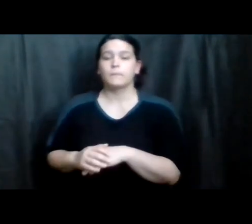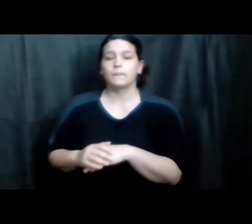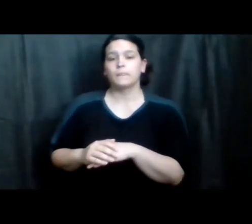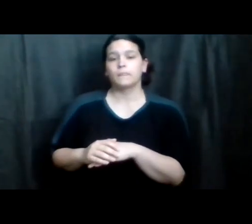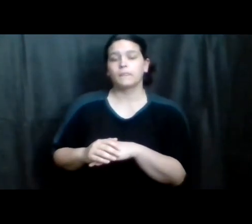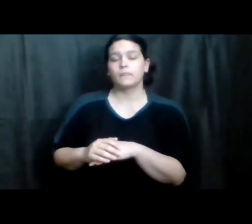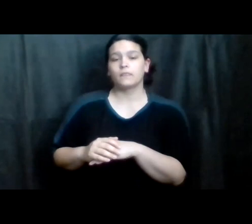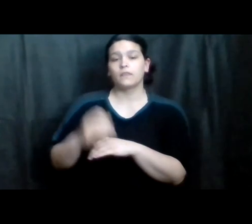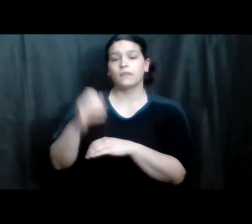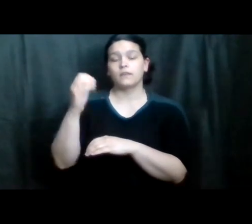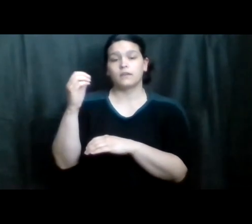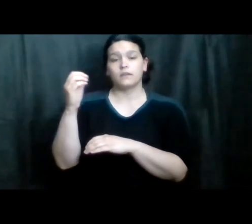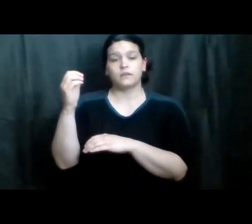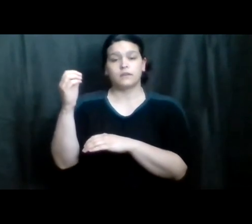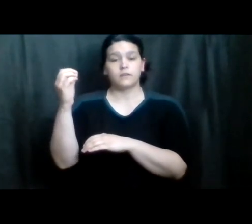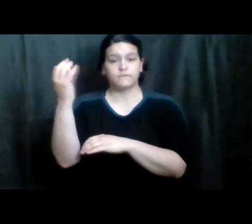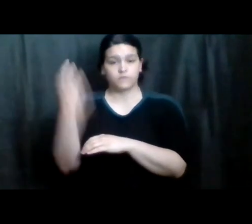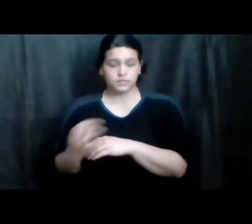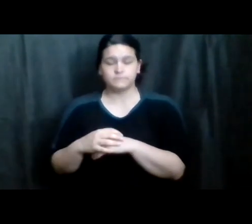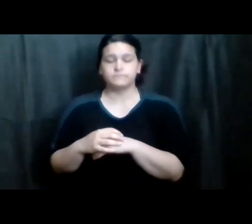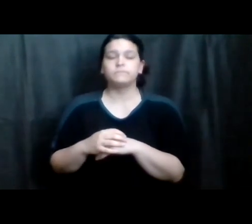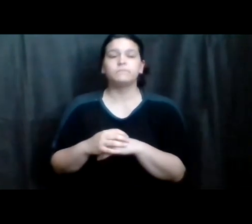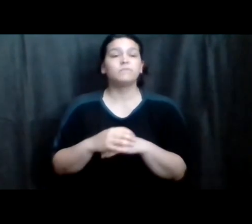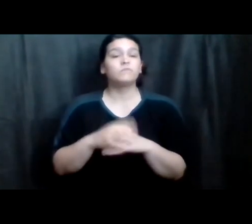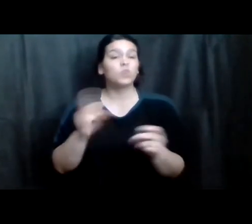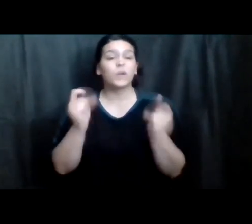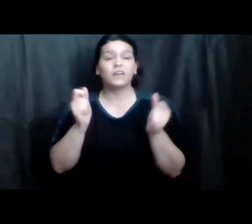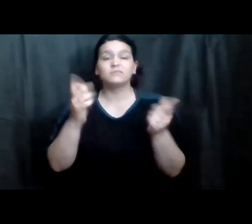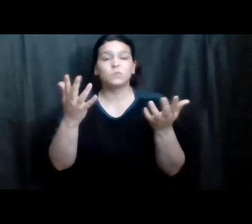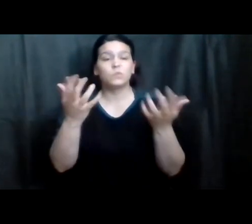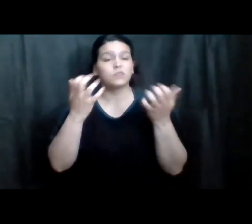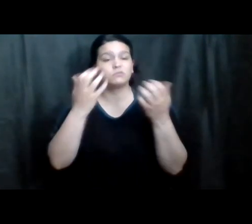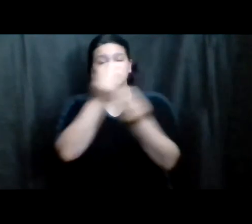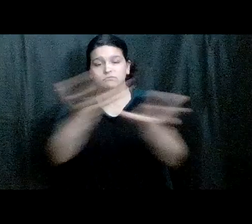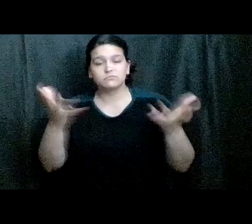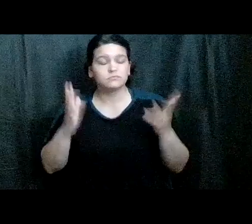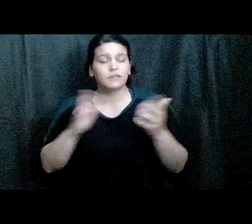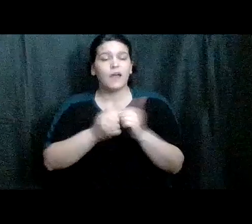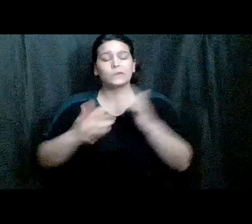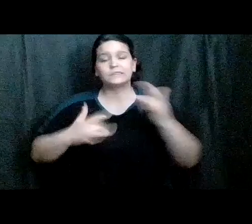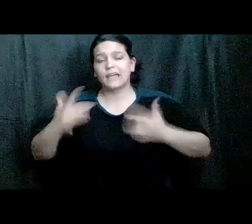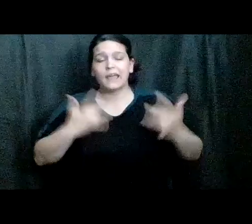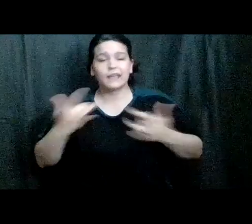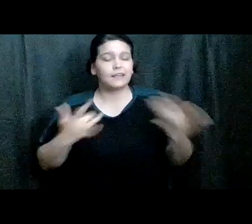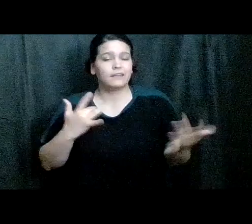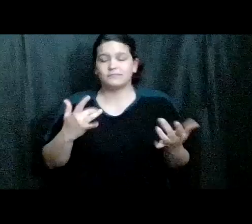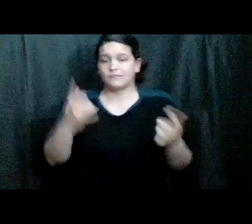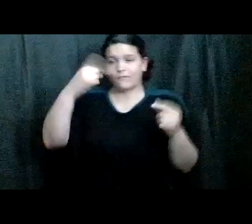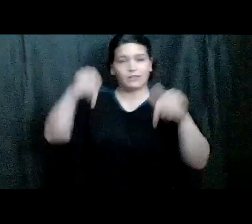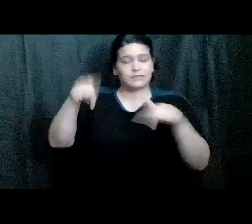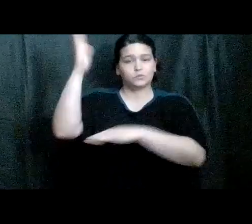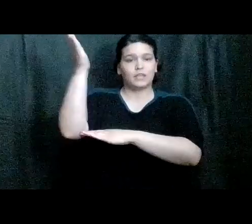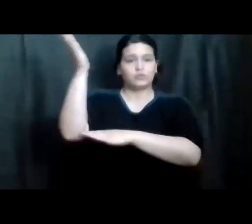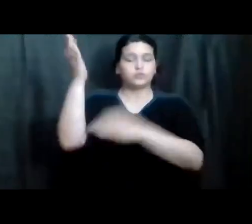tell you how excited we are to have Beata Tsosie-Pena.